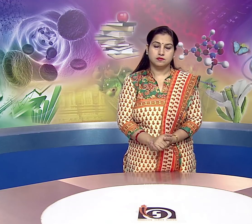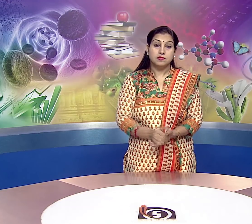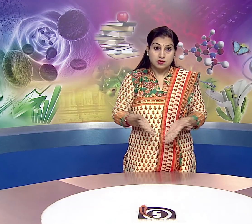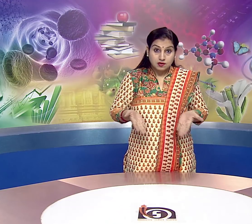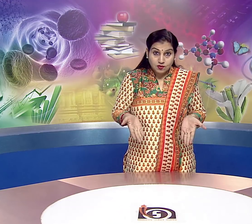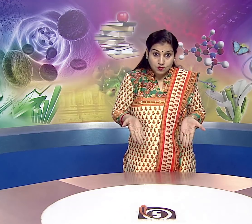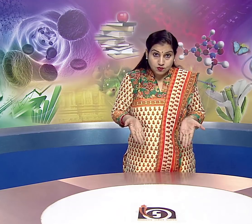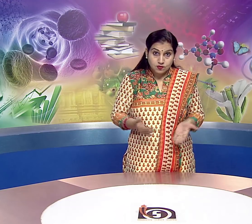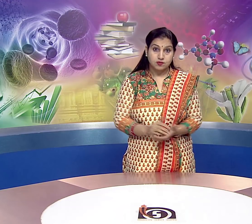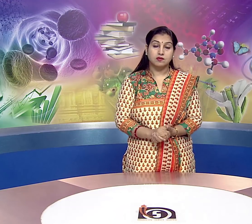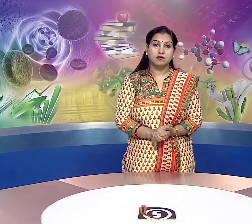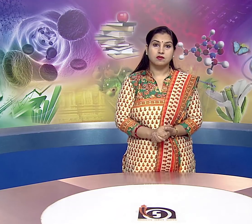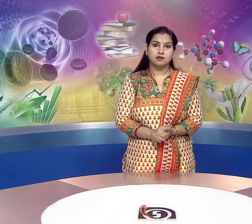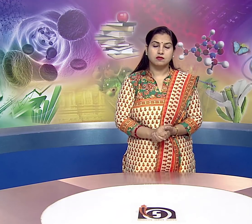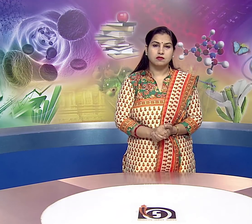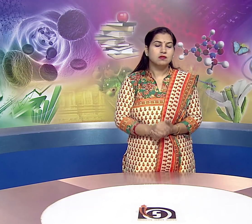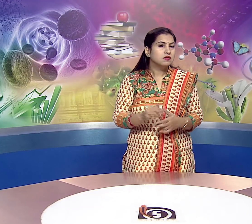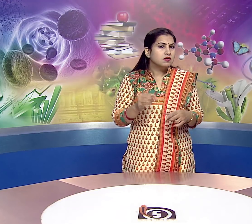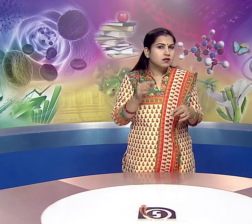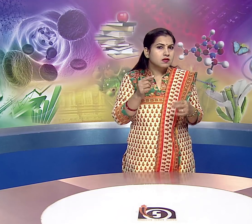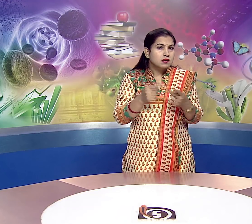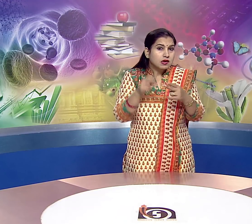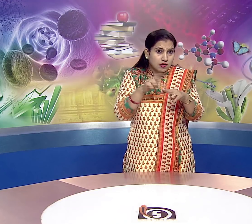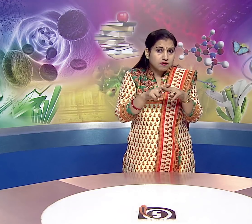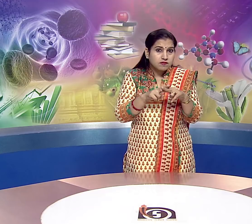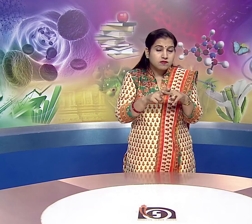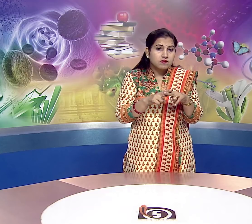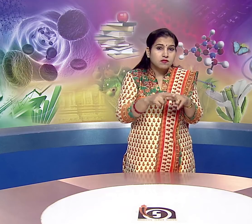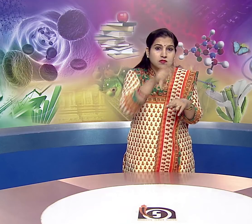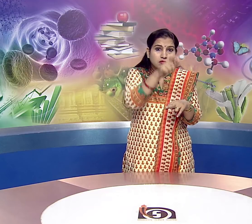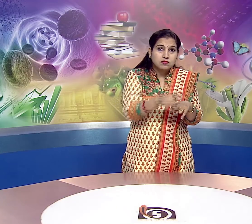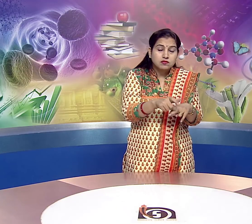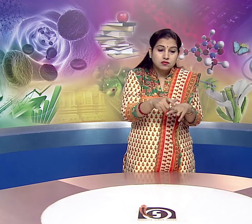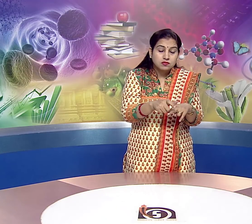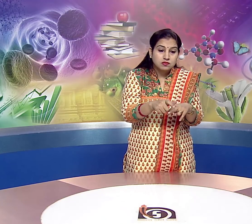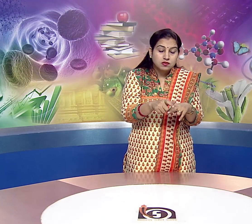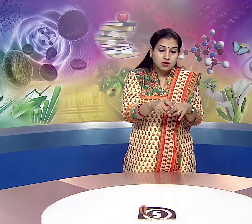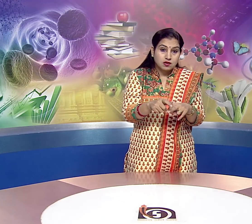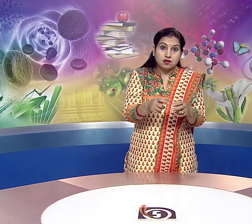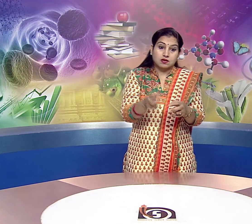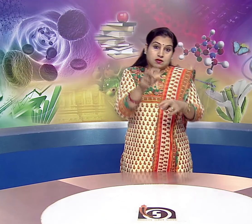Now, if one were to measure a tiger's length